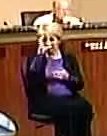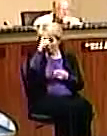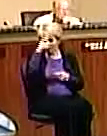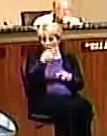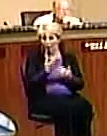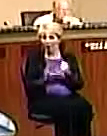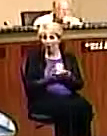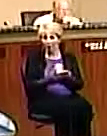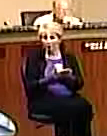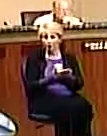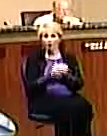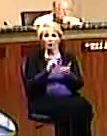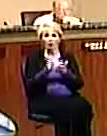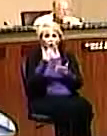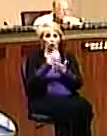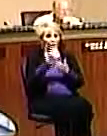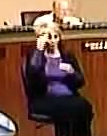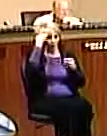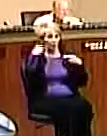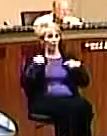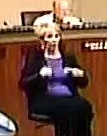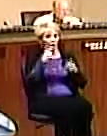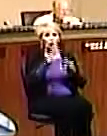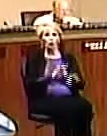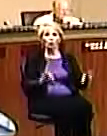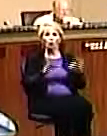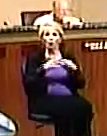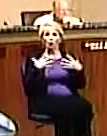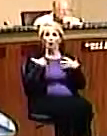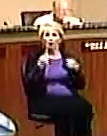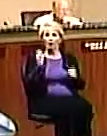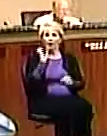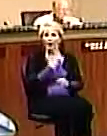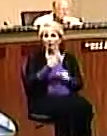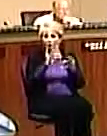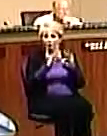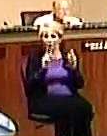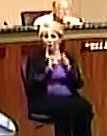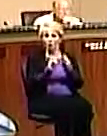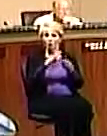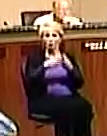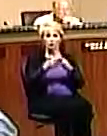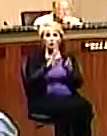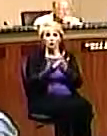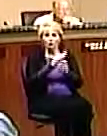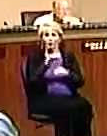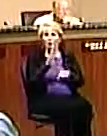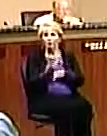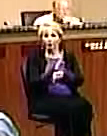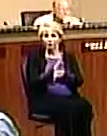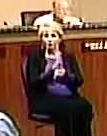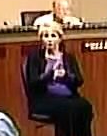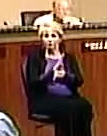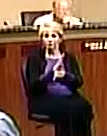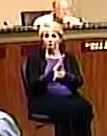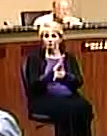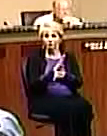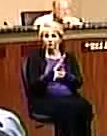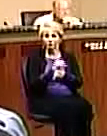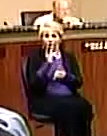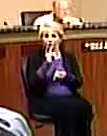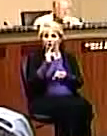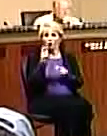help, and whereas good mental health is critical to the well-being of our family, communities, schools, and businesses, and whereas